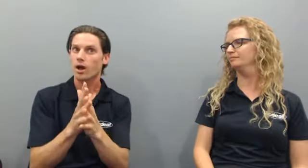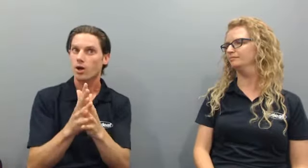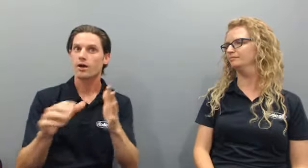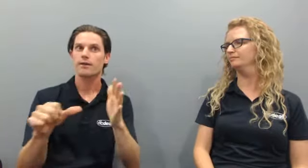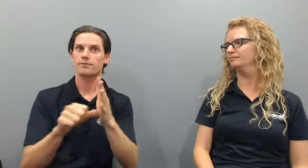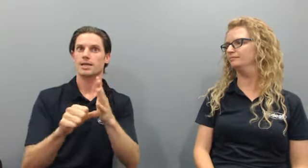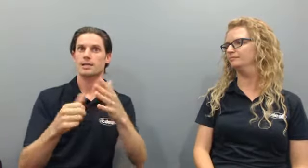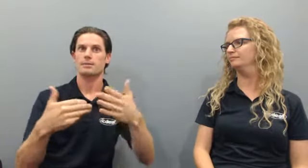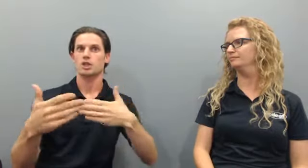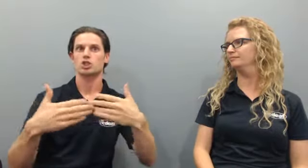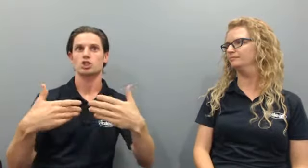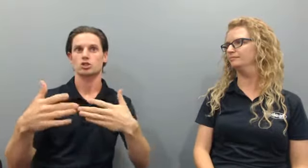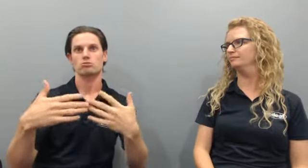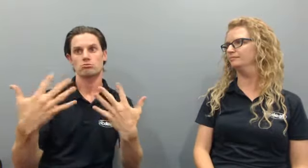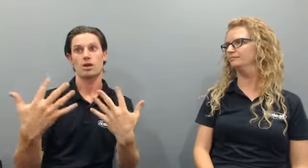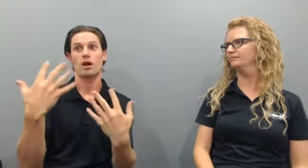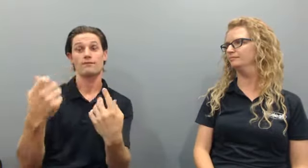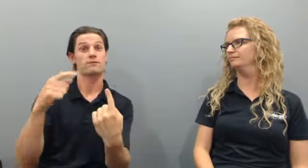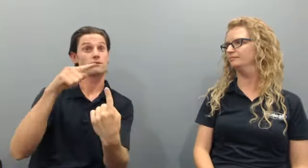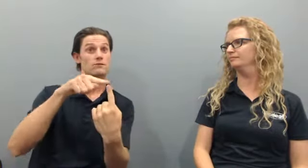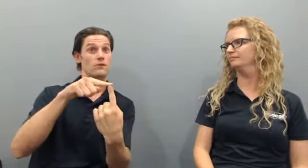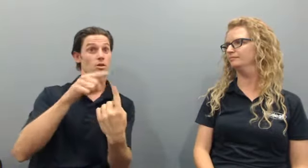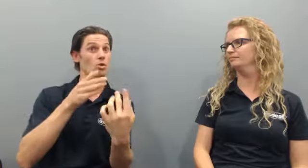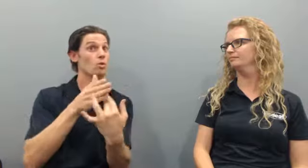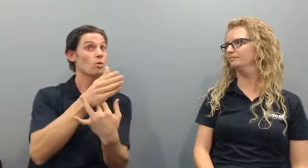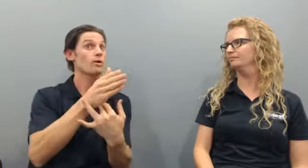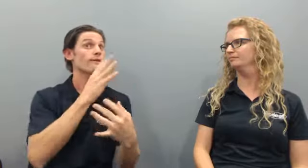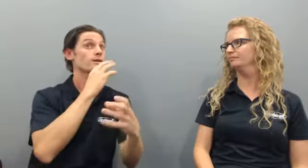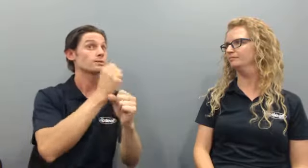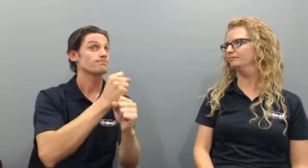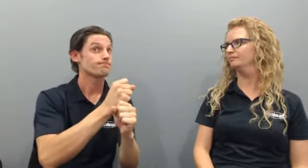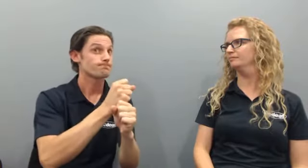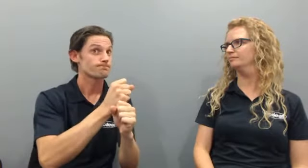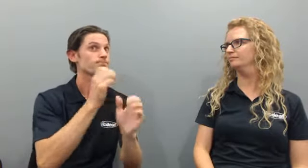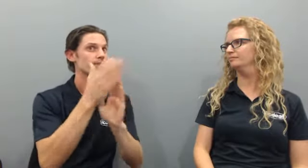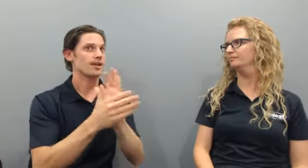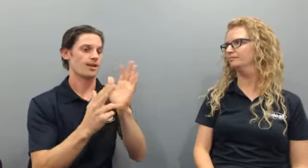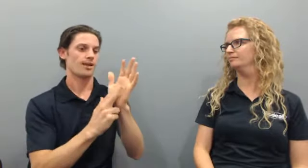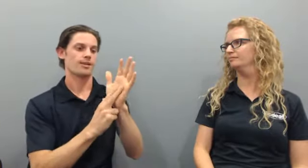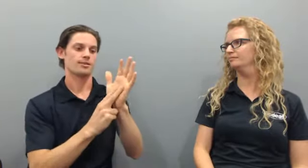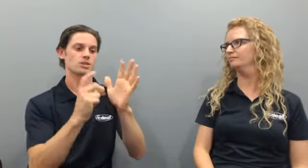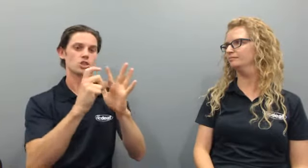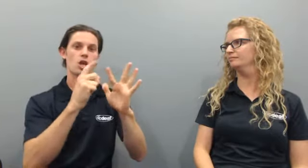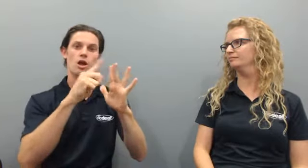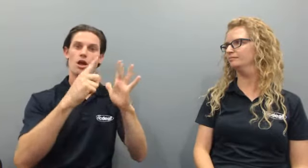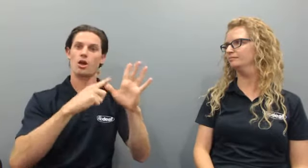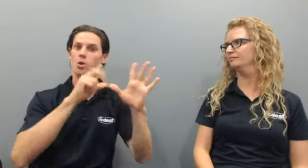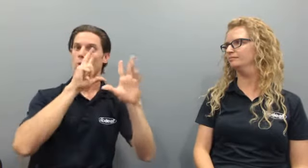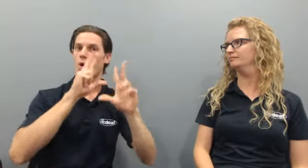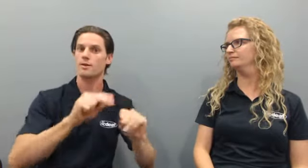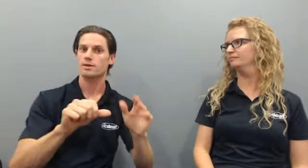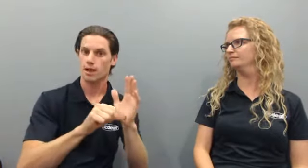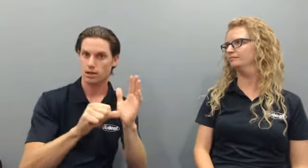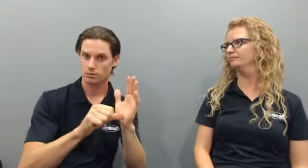can manage your funds. So one way is the government manages your funds, so the NDIA look